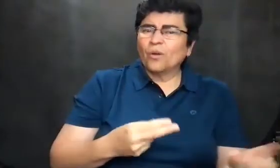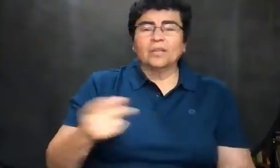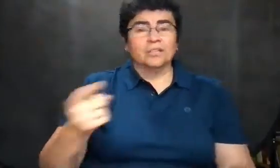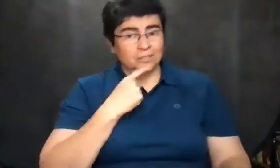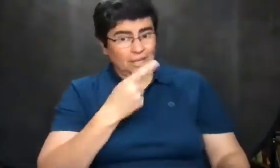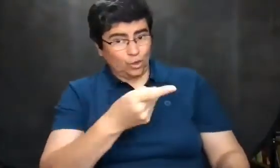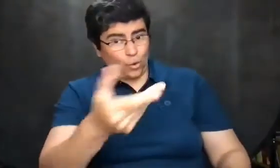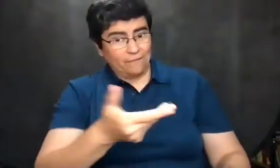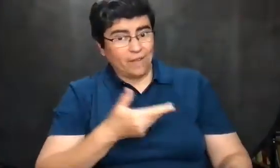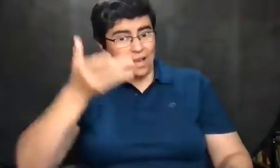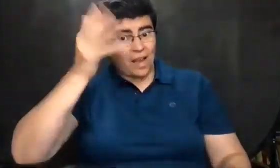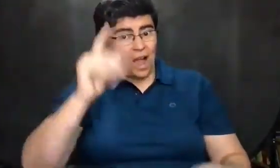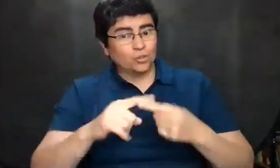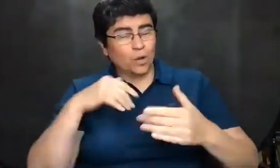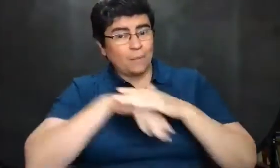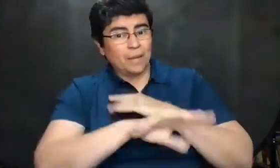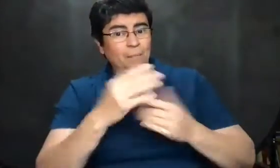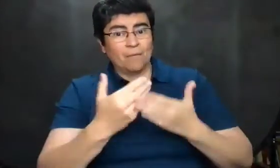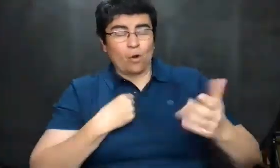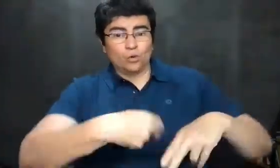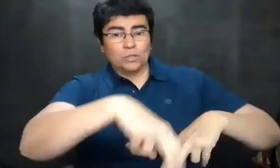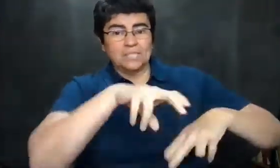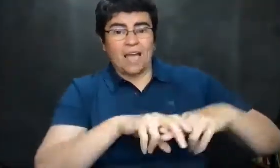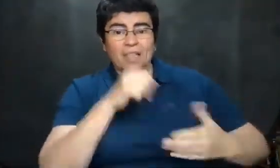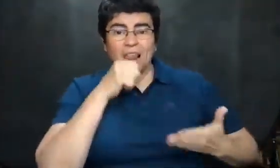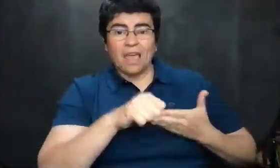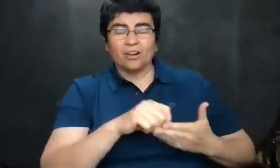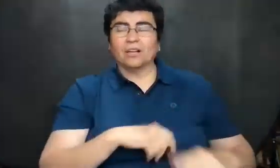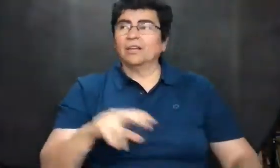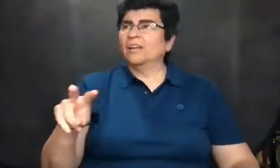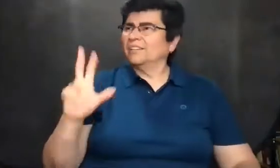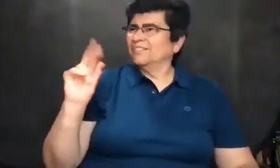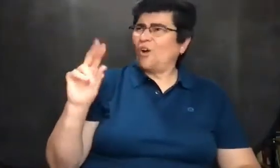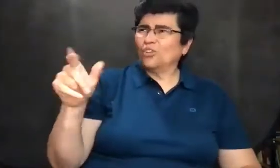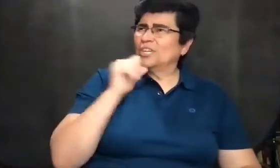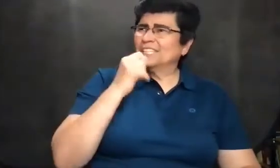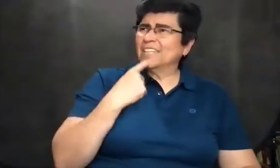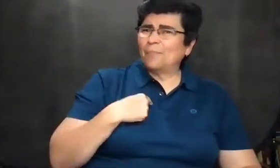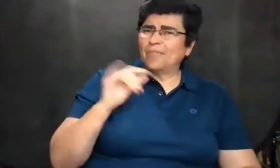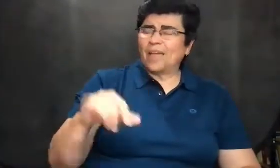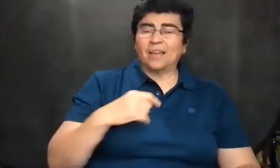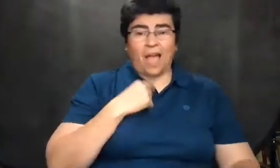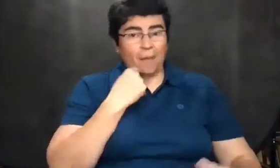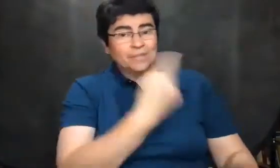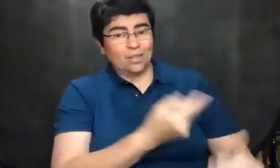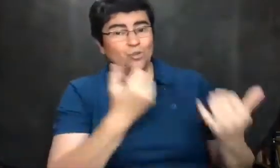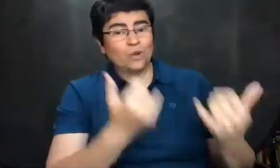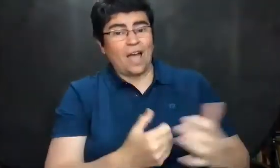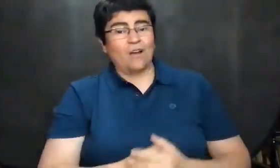invite God to come in before you sat down and wrote the letter? And I said, no, you didn't tell me to do that. And she said, well, I'm telling you to do it now. She said, I